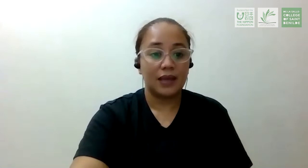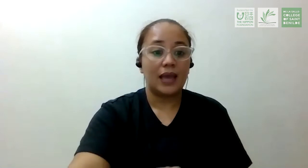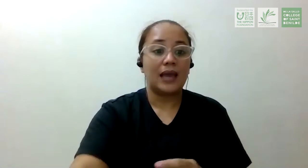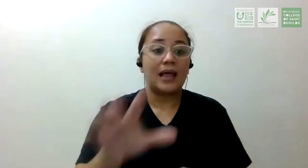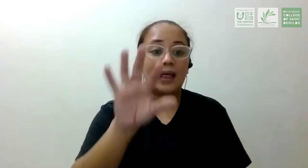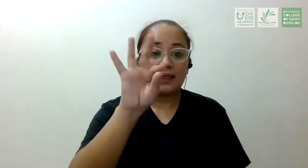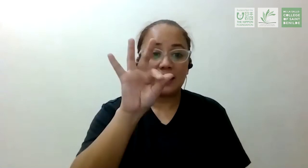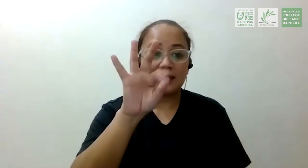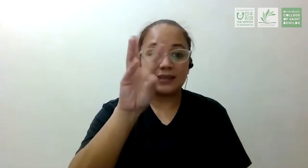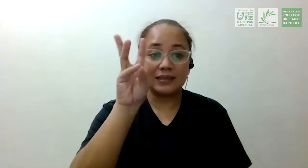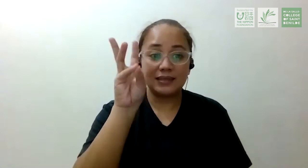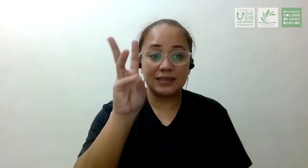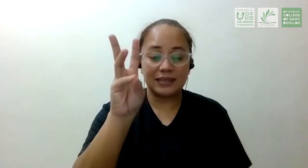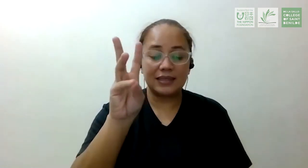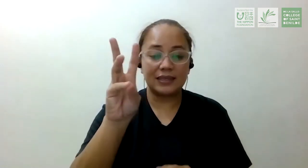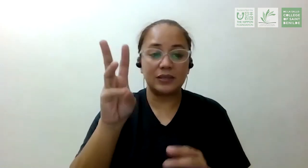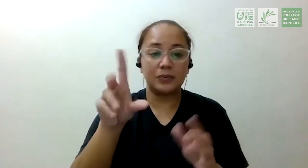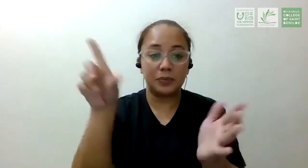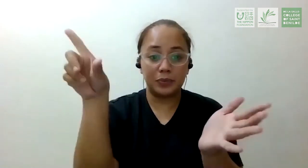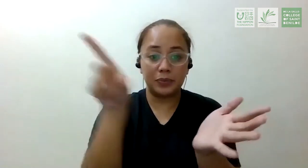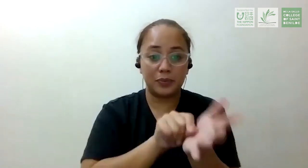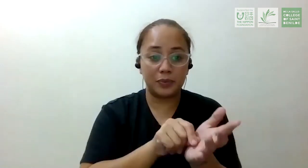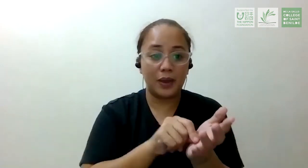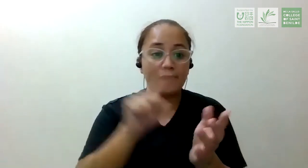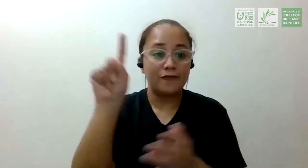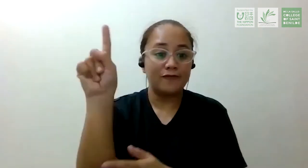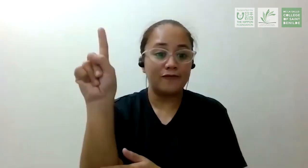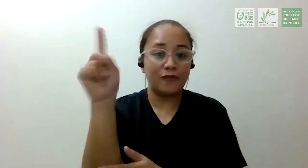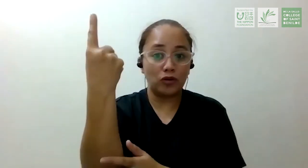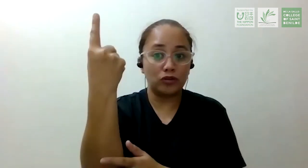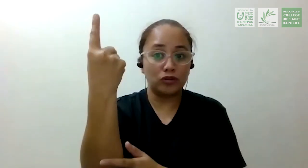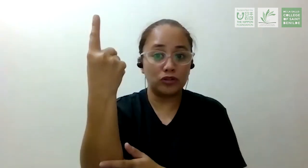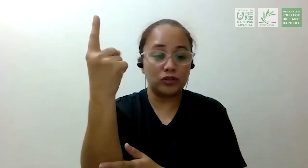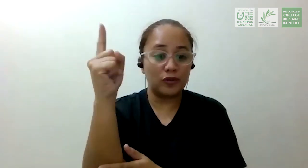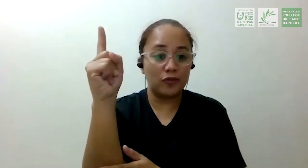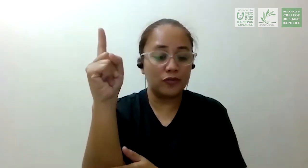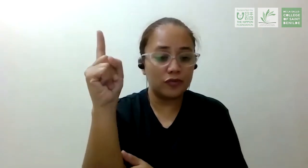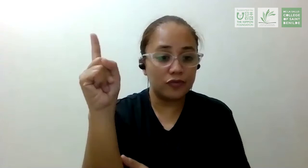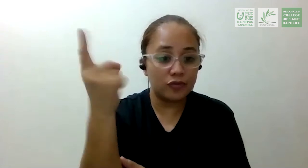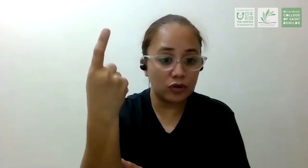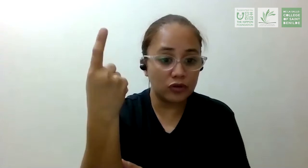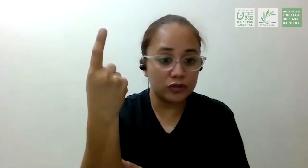In 1960, Stokey published the first